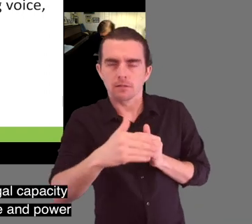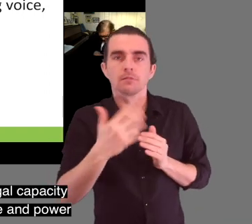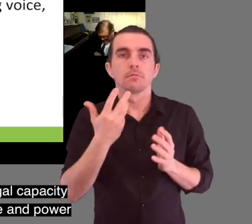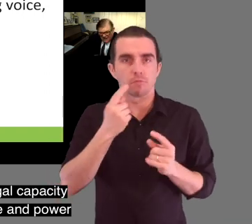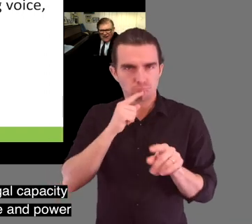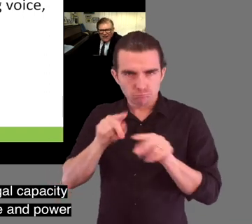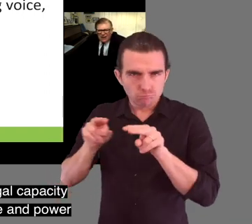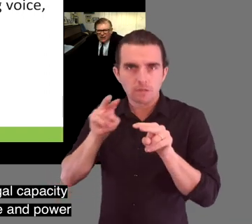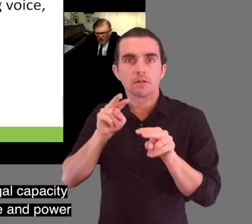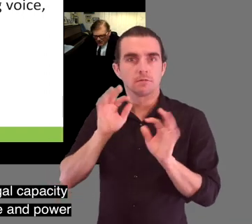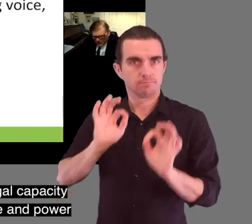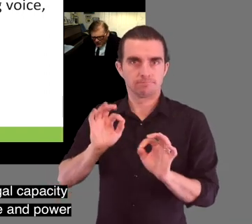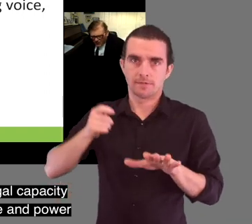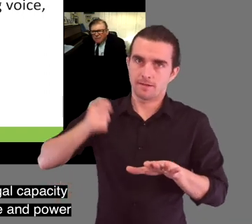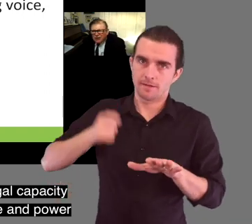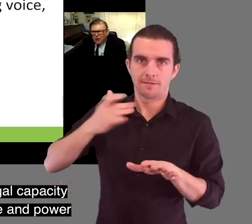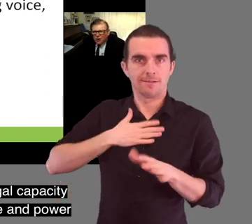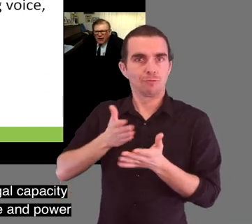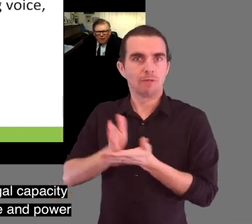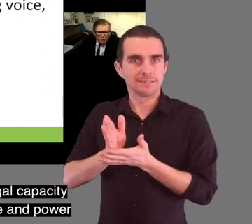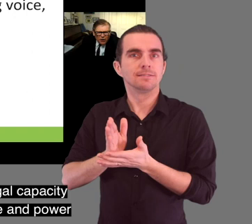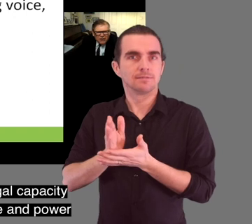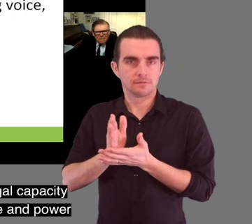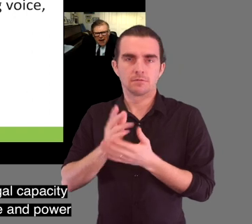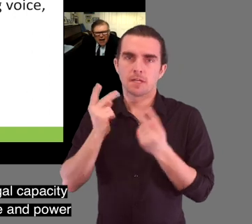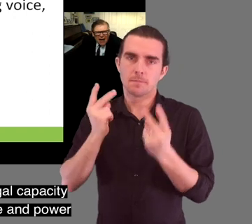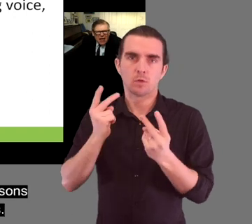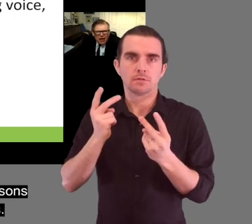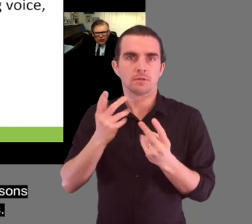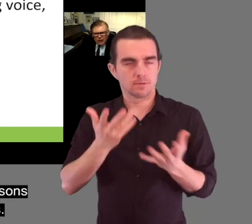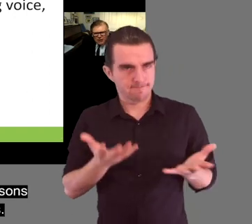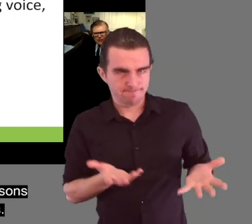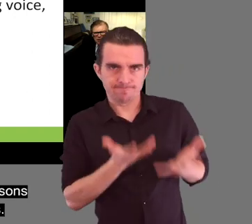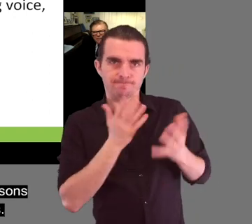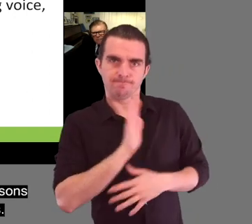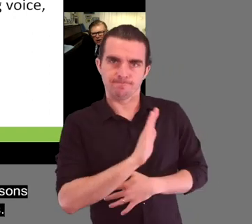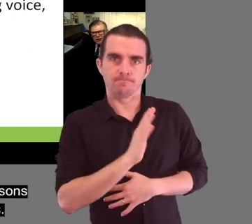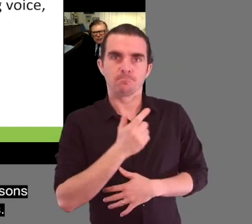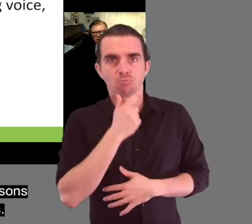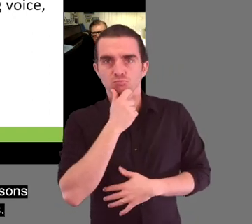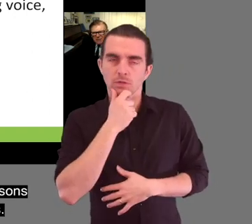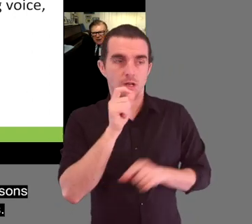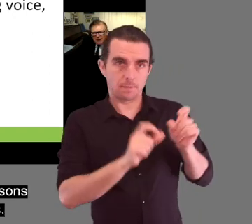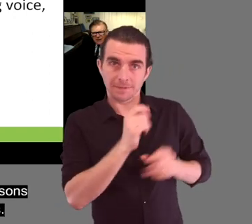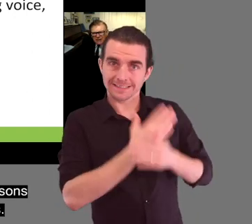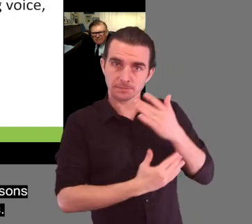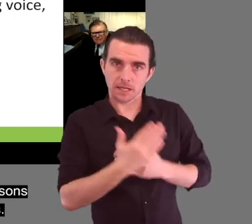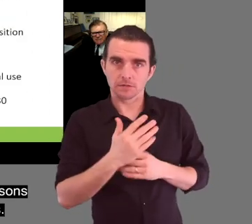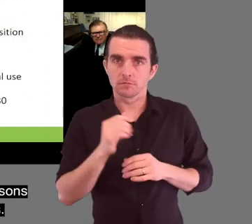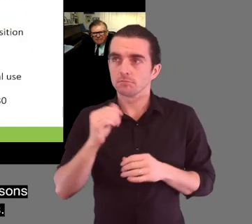legal capacity is critical in restoring voice and power and choices for persons with